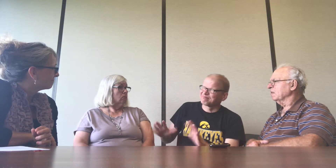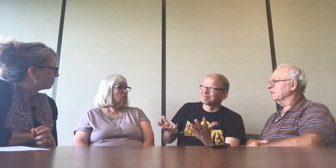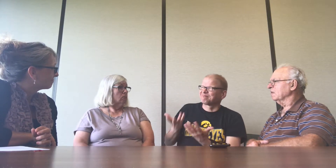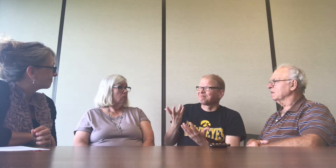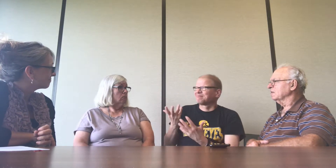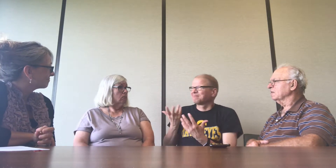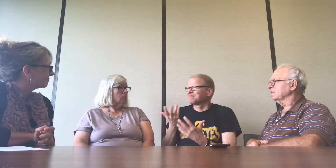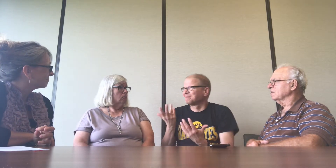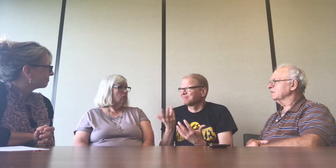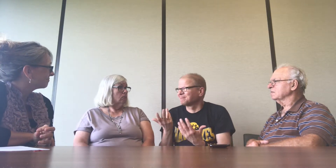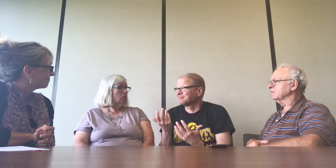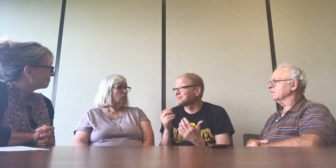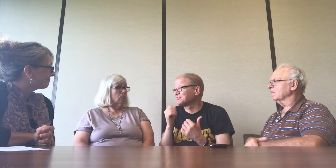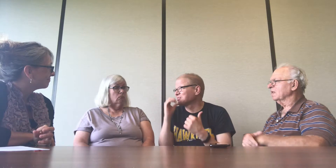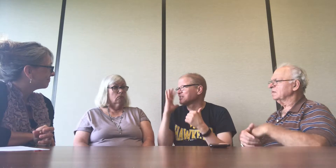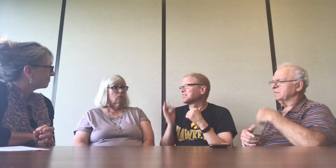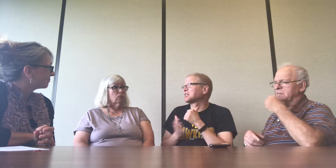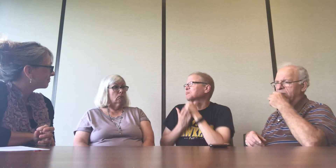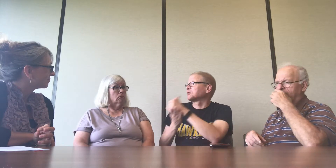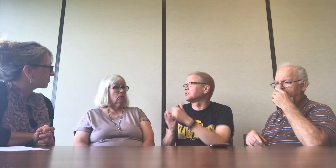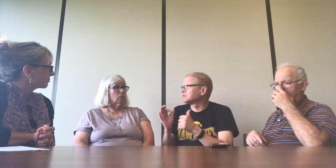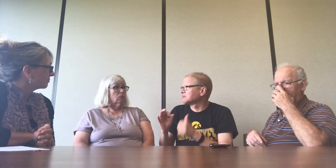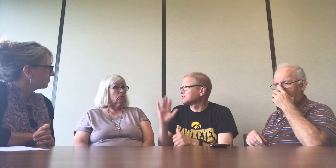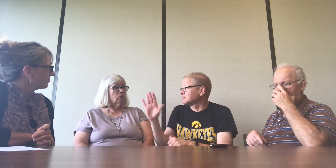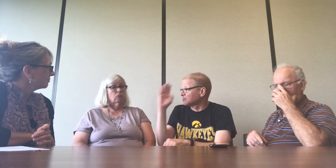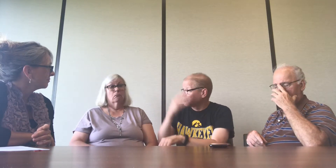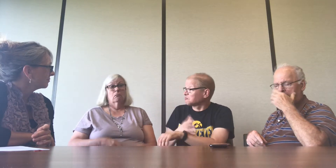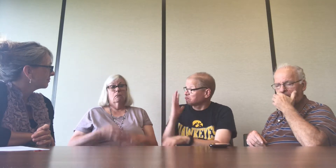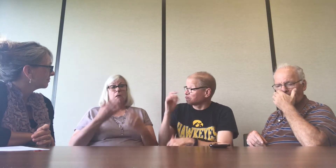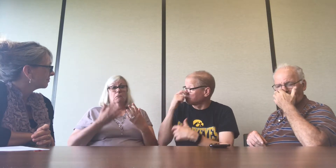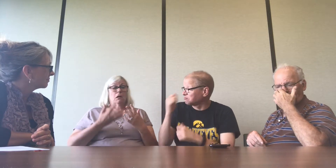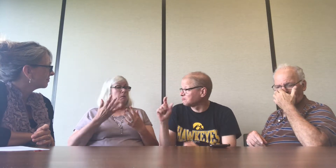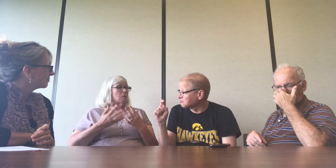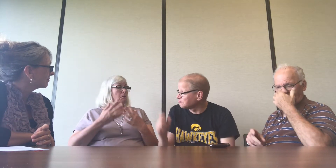Albert, but that doesn't always mean that they would join or would be interested in joining.